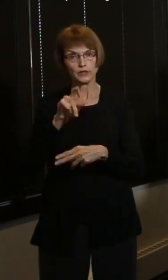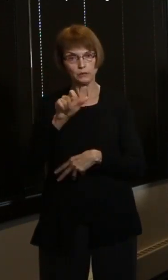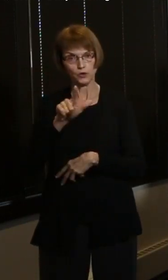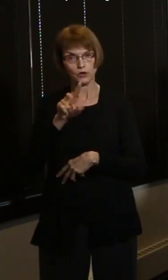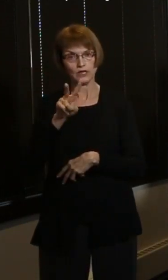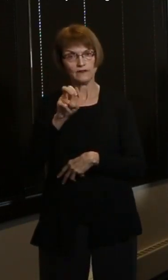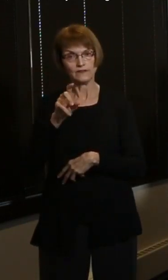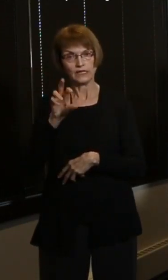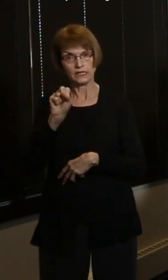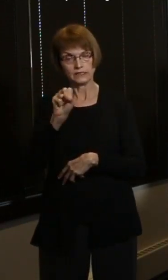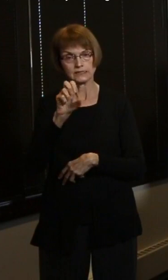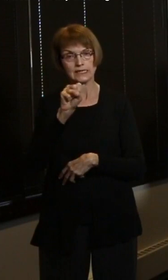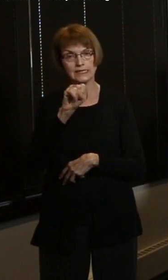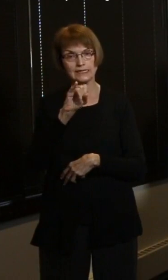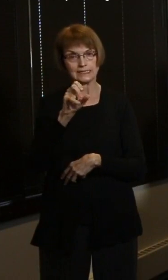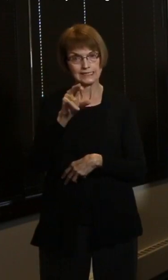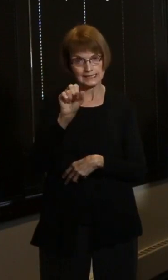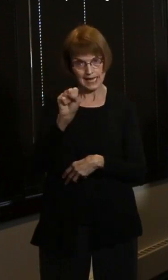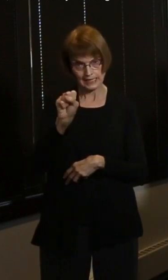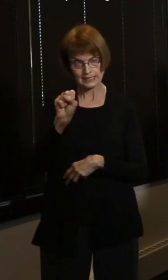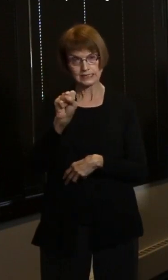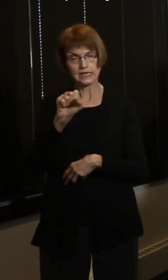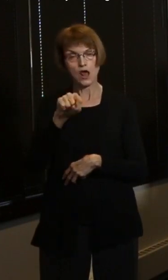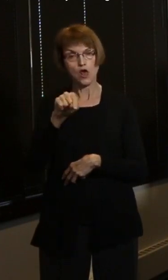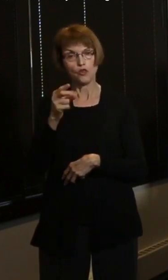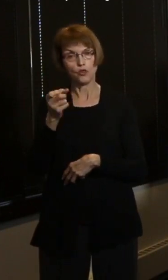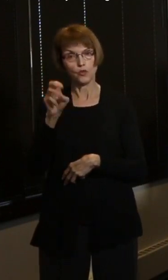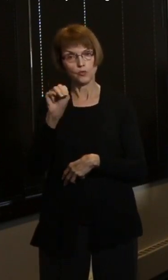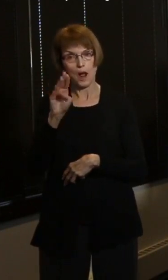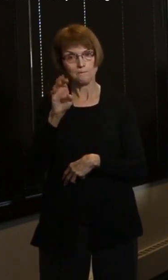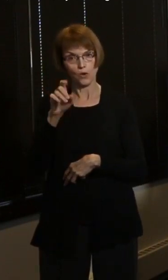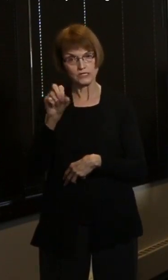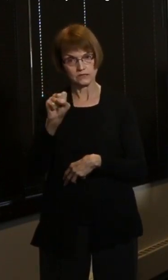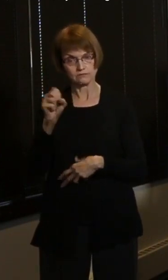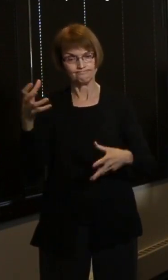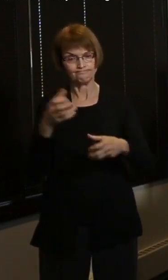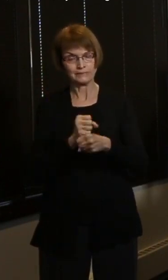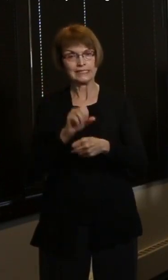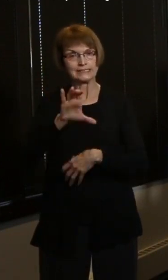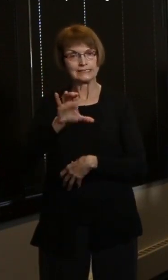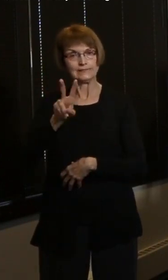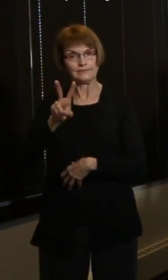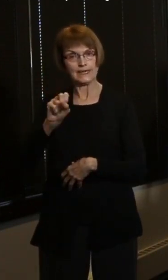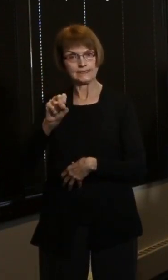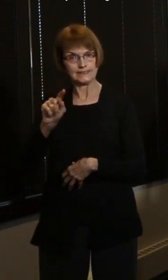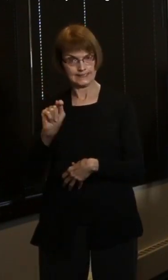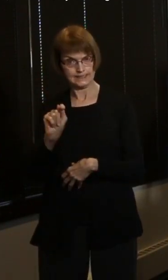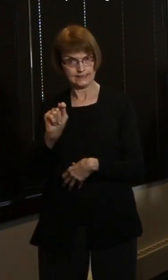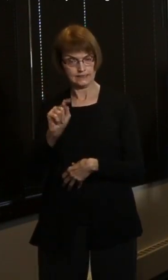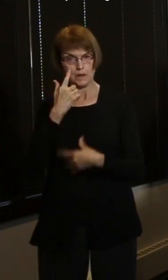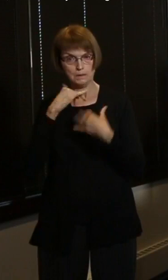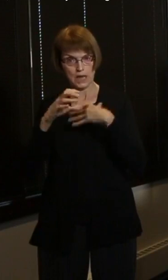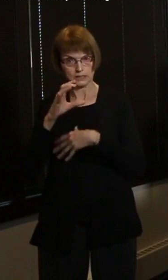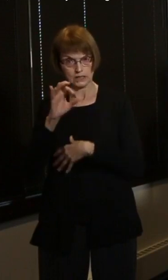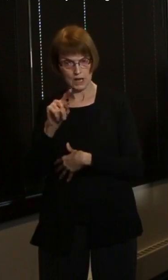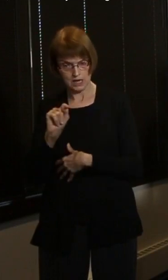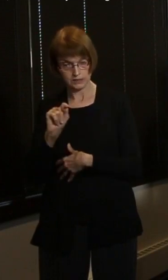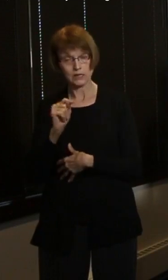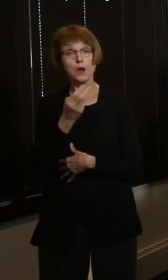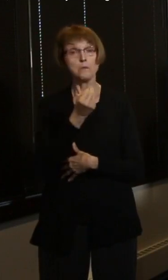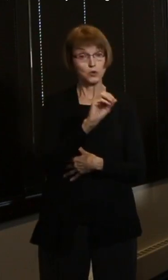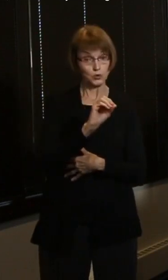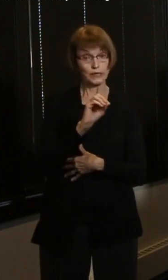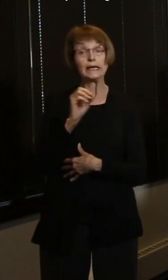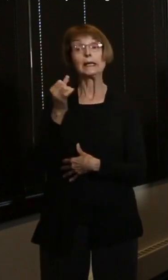venous sinus thrombosis, or CVST. Now, as a result of this, Missouri and Illinois have halted